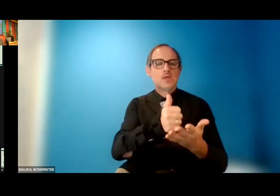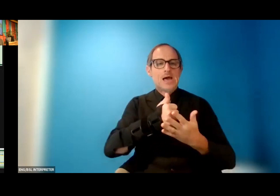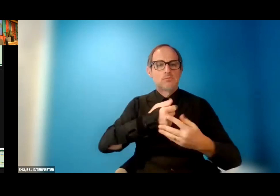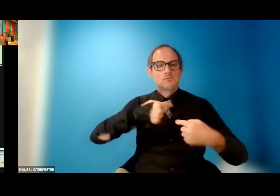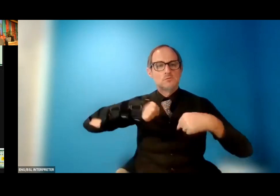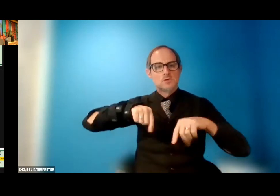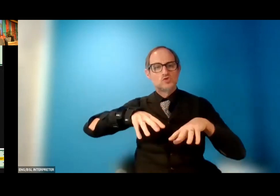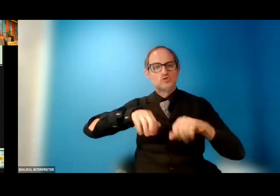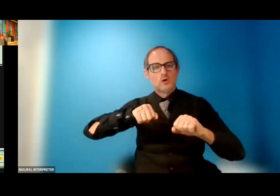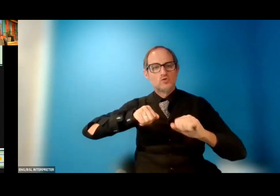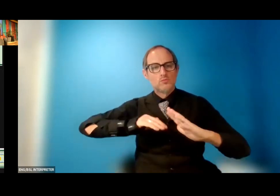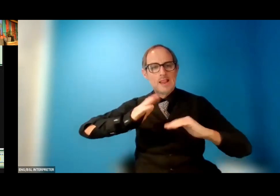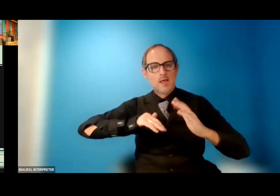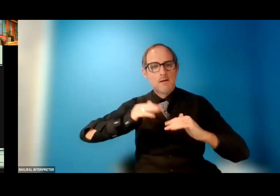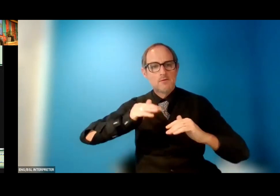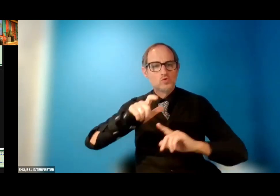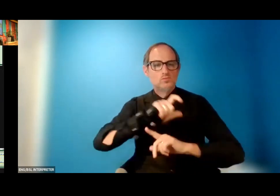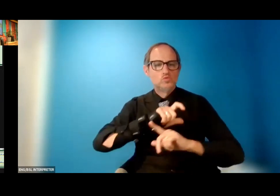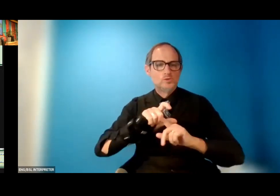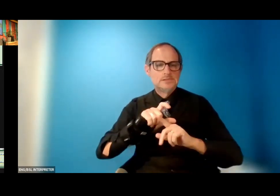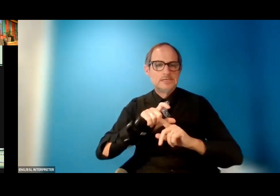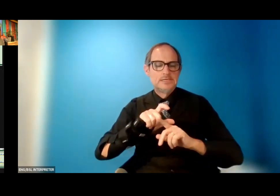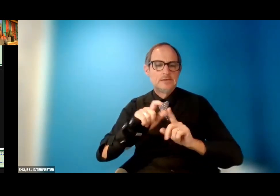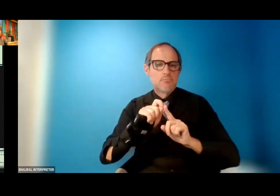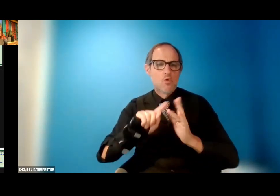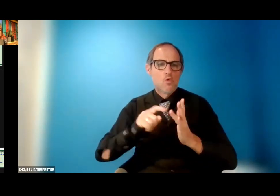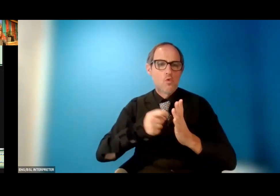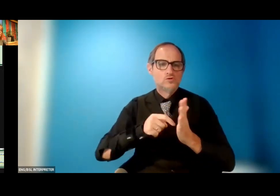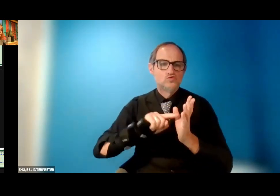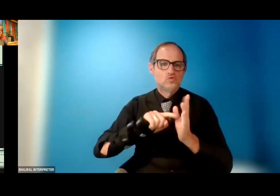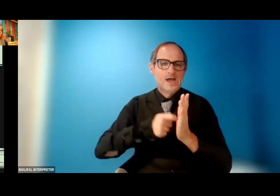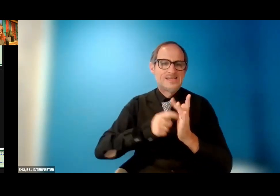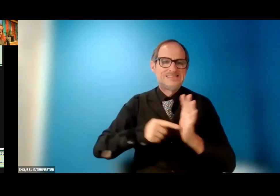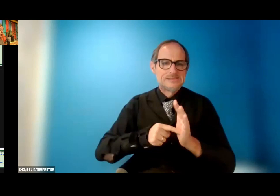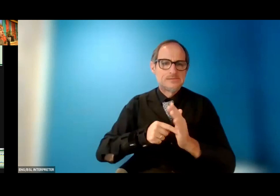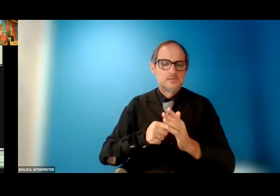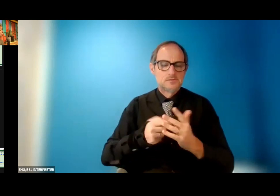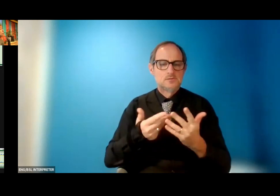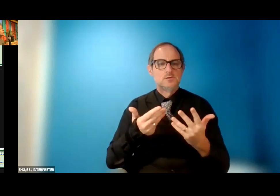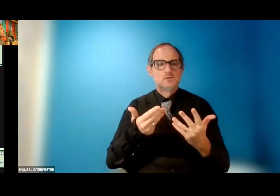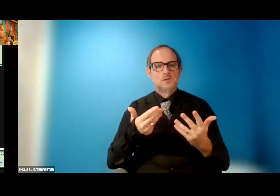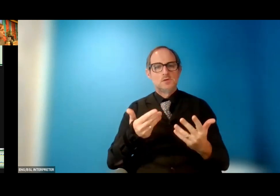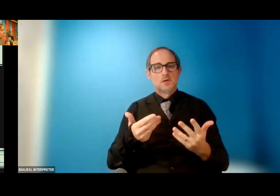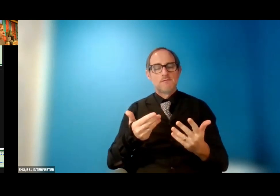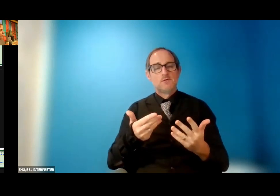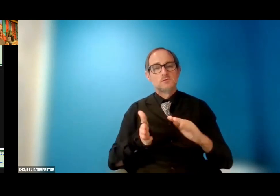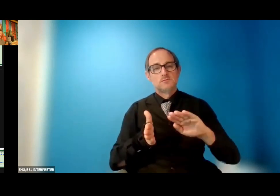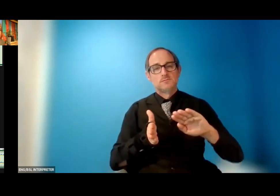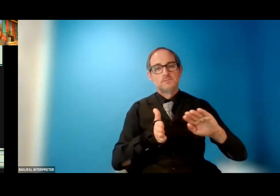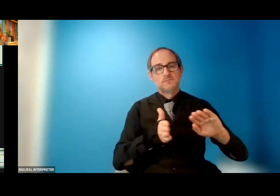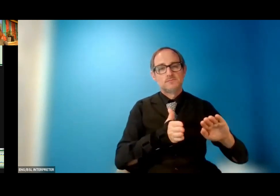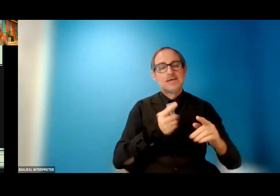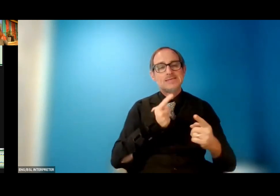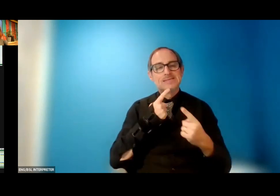building a community portrait of a place. Another approach is methodology that we call the data portrait of a